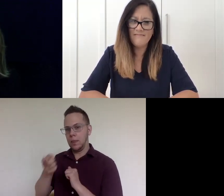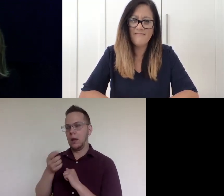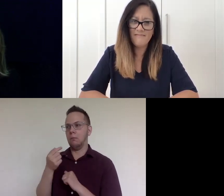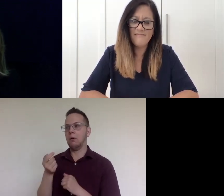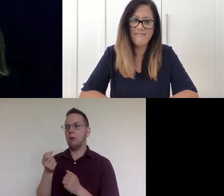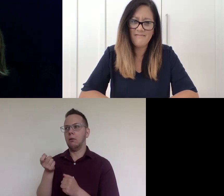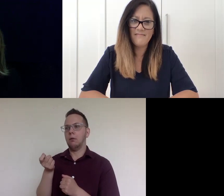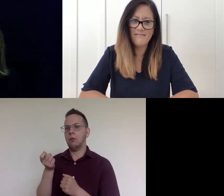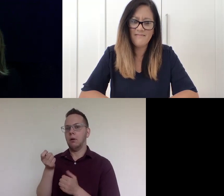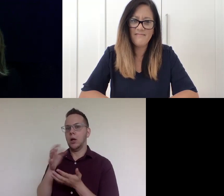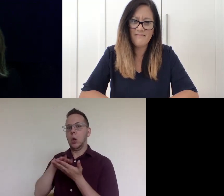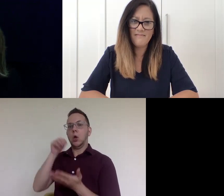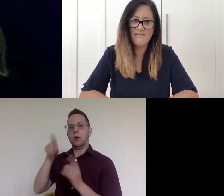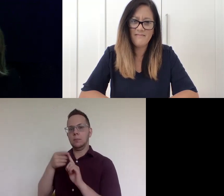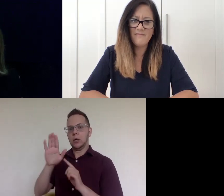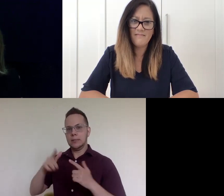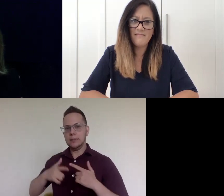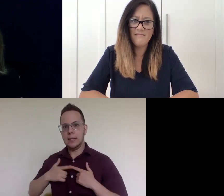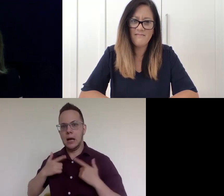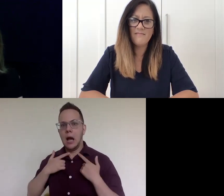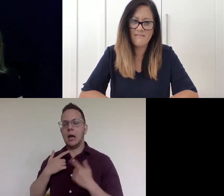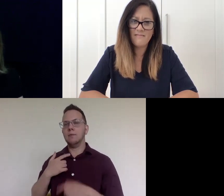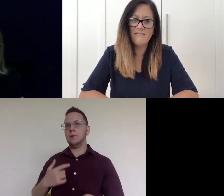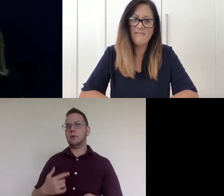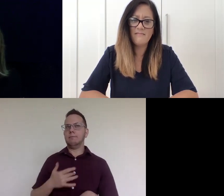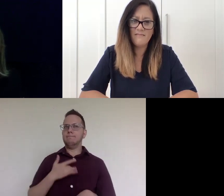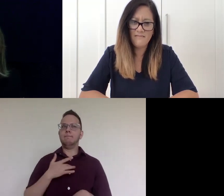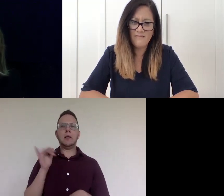But because I was there, I was able to have a conversation